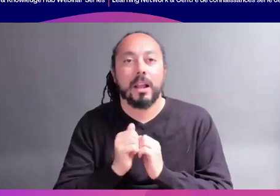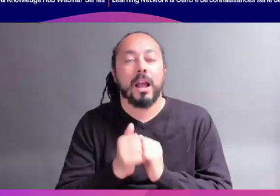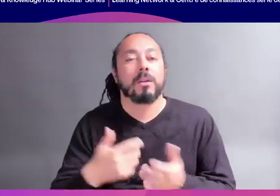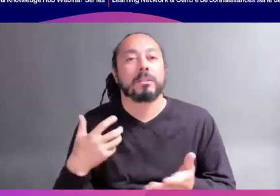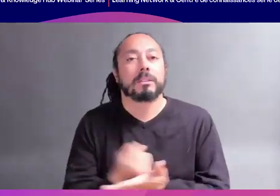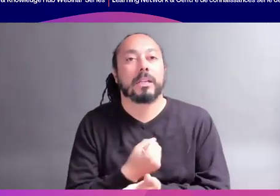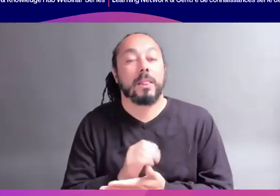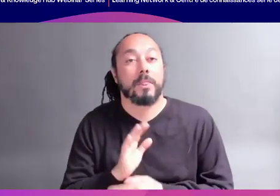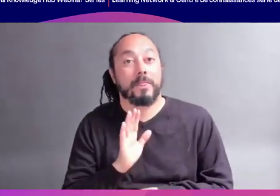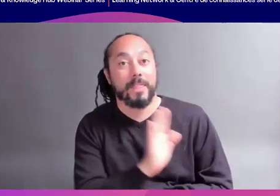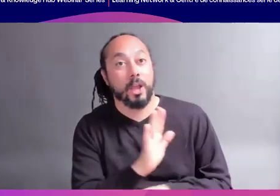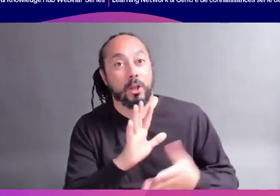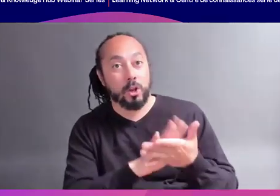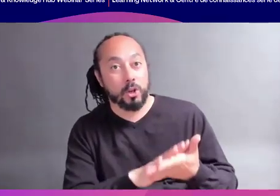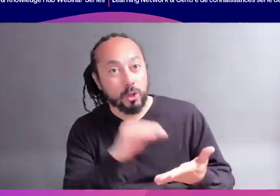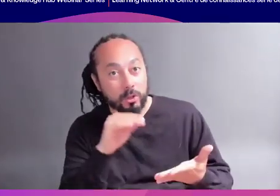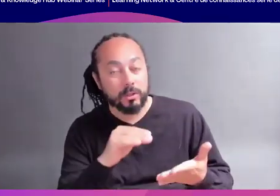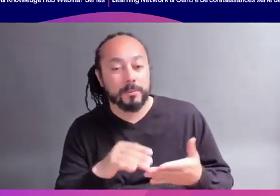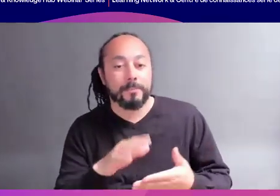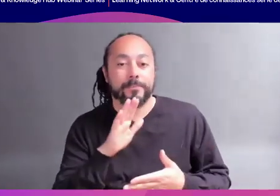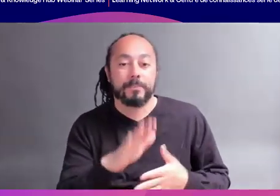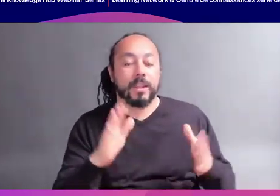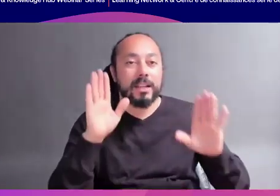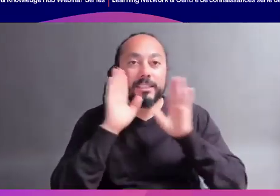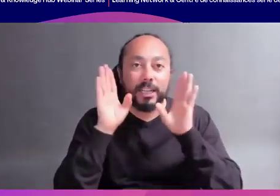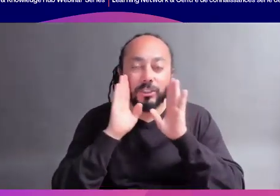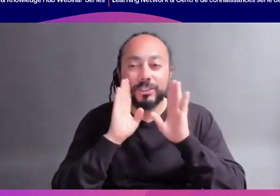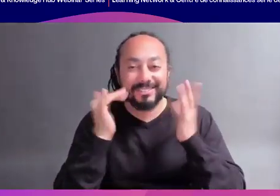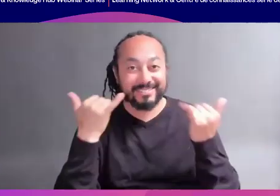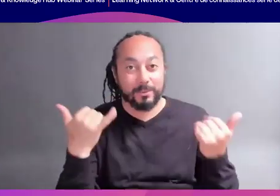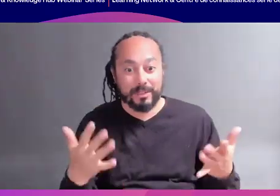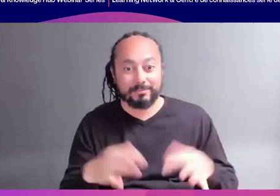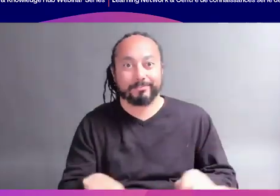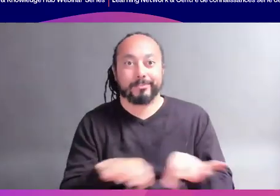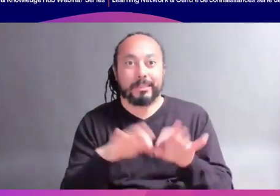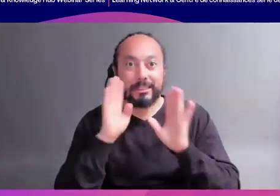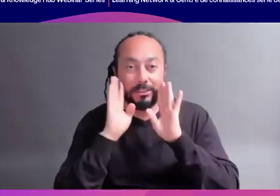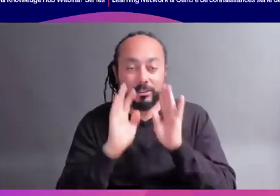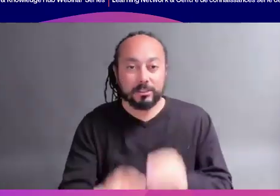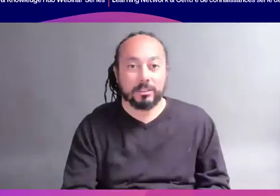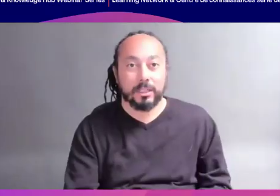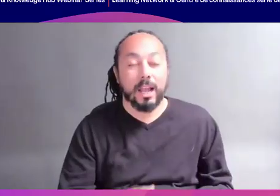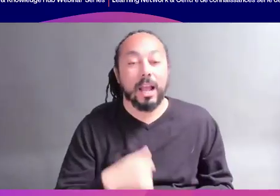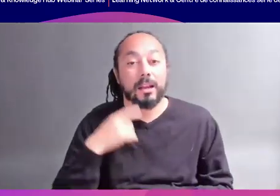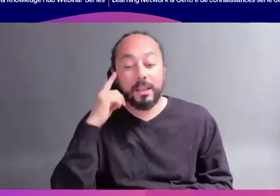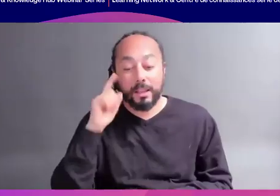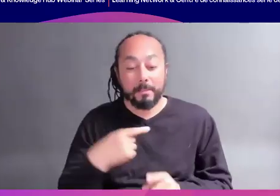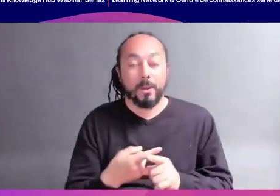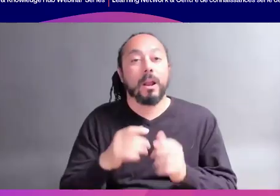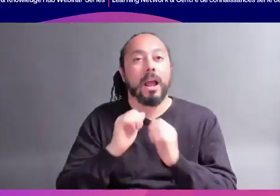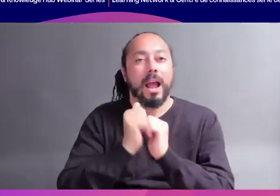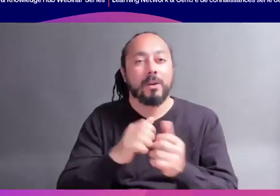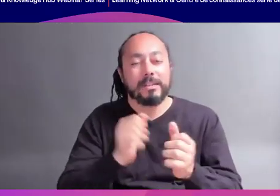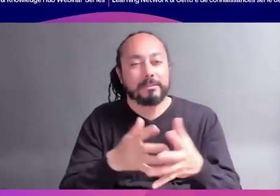they're learning, that their attention, the whole attention economy, and just thinking about how can we